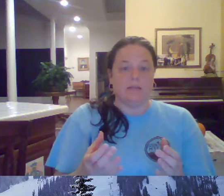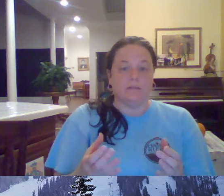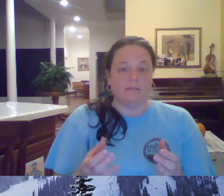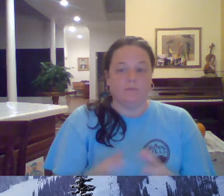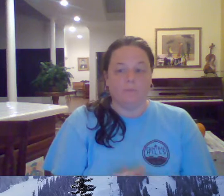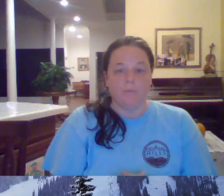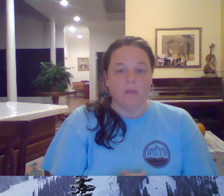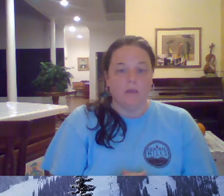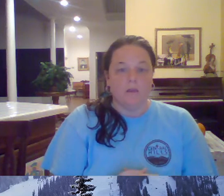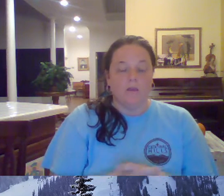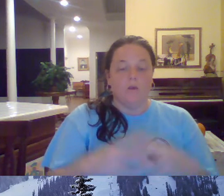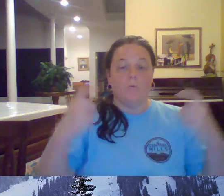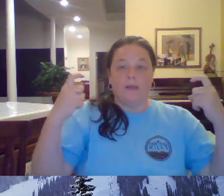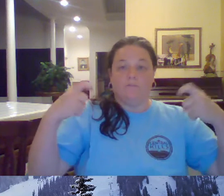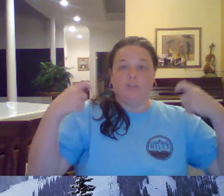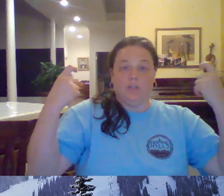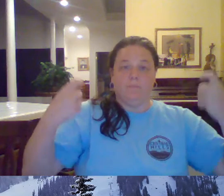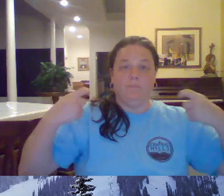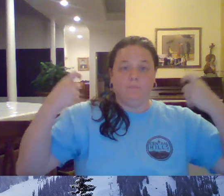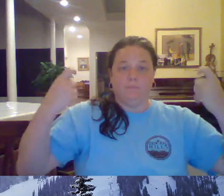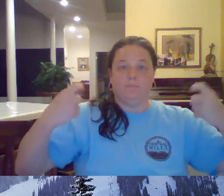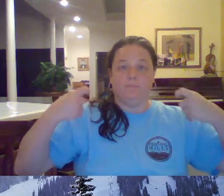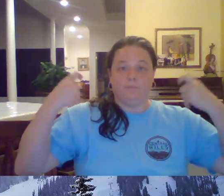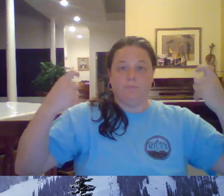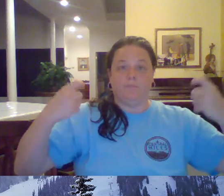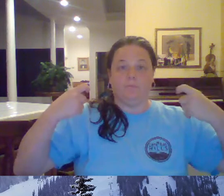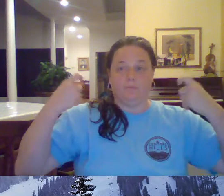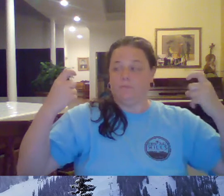dance class. We have gym.